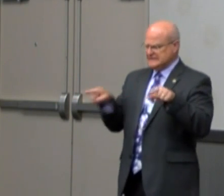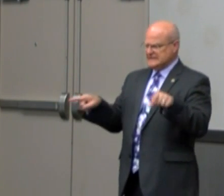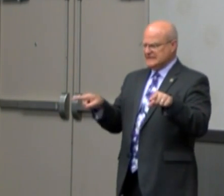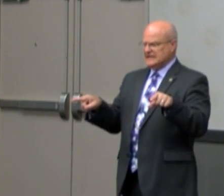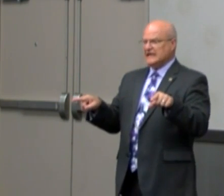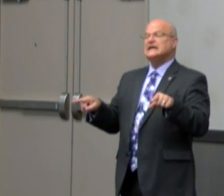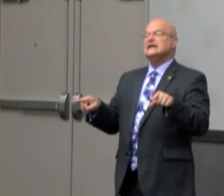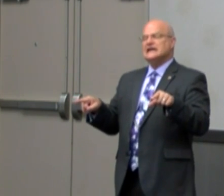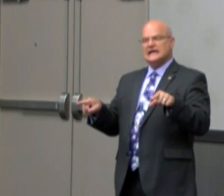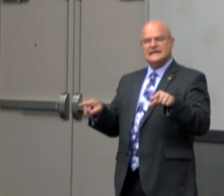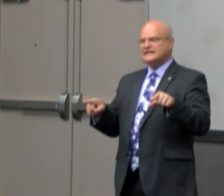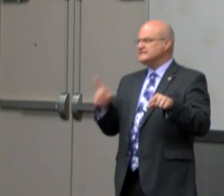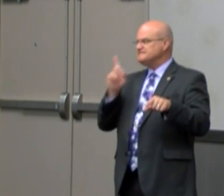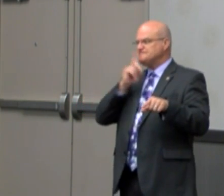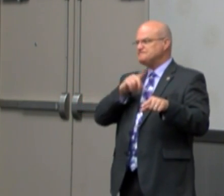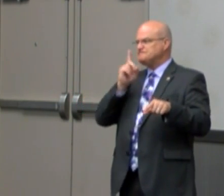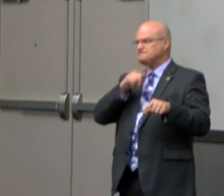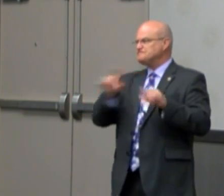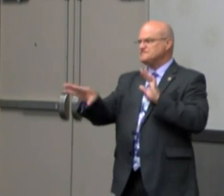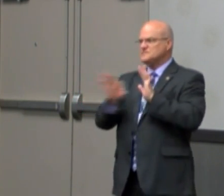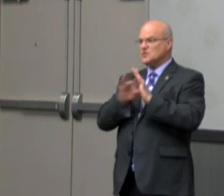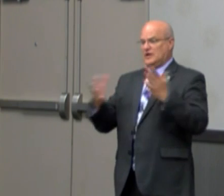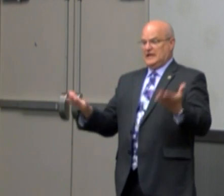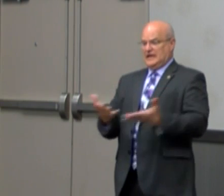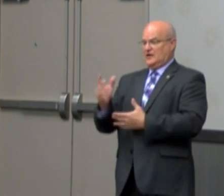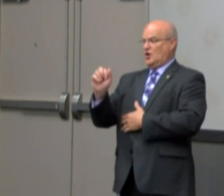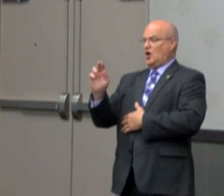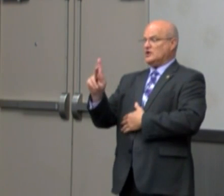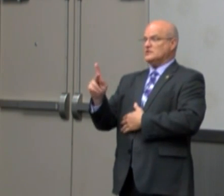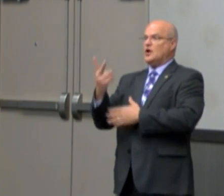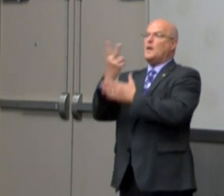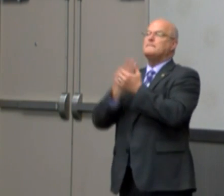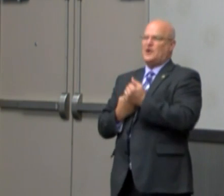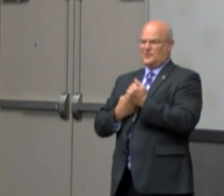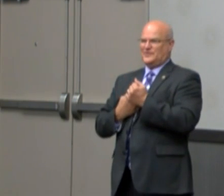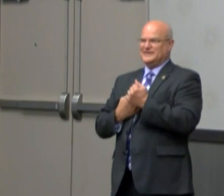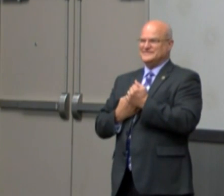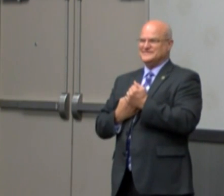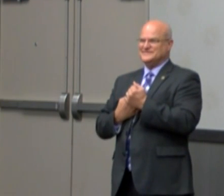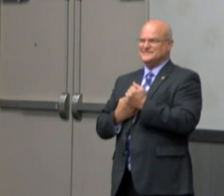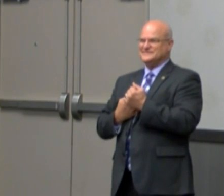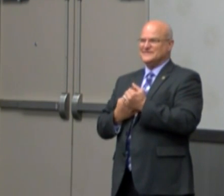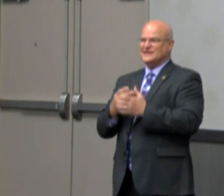That really is a false choice. In Arkansas, we're doing both.